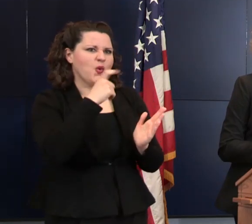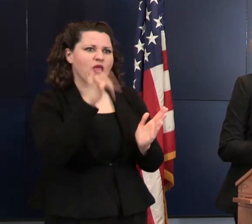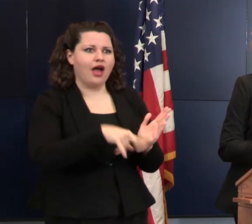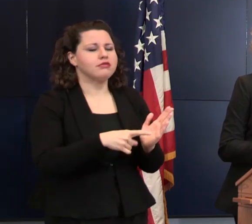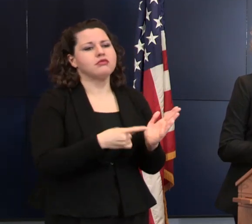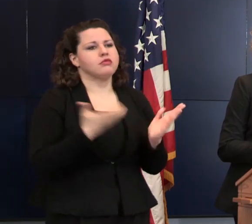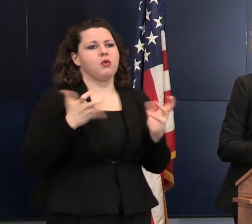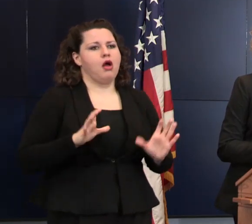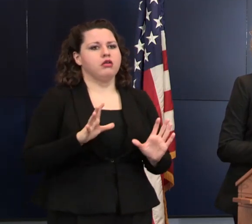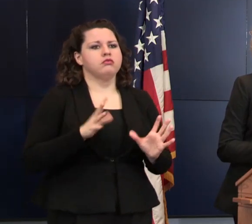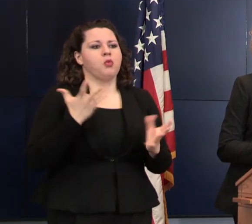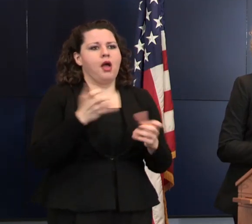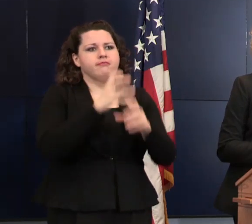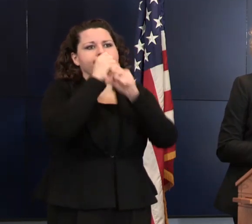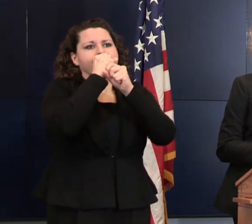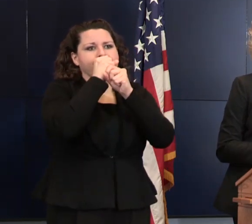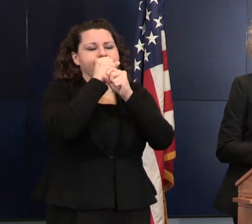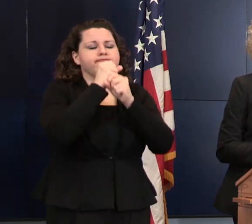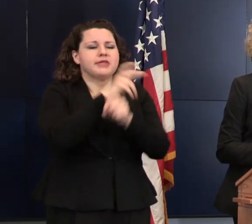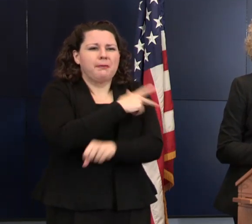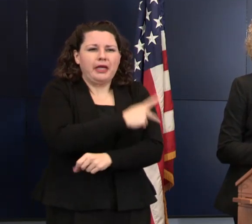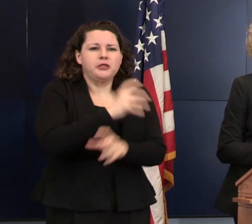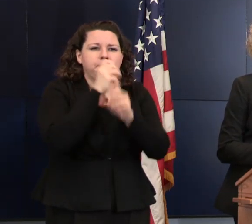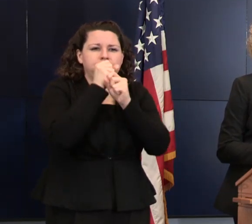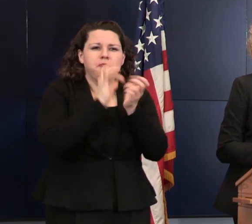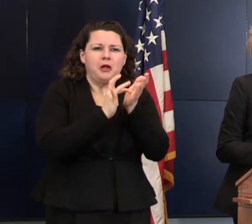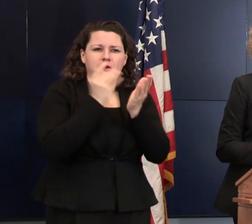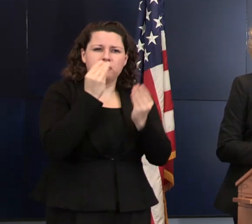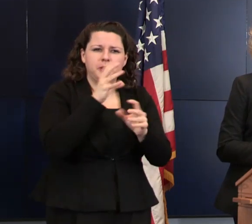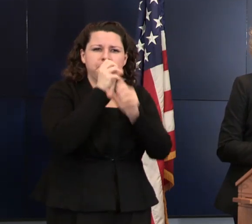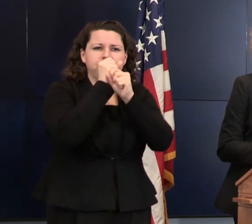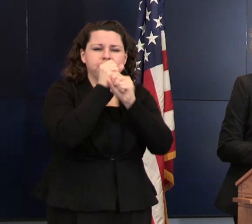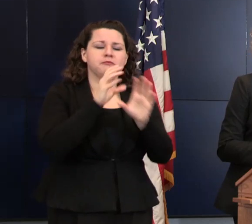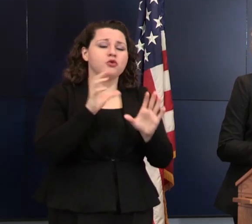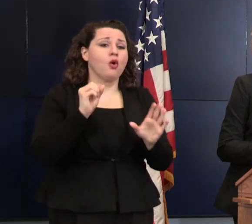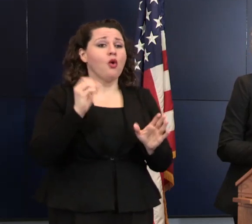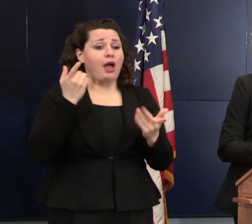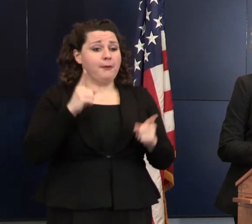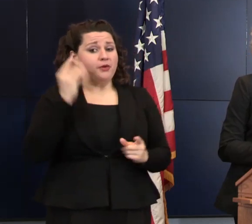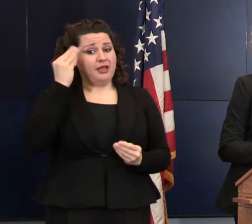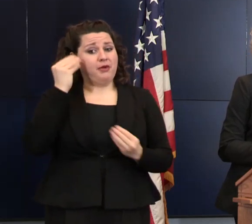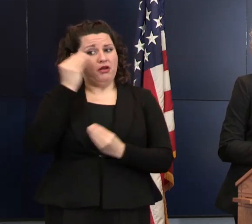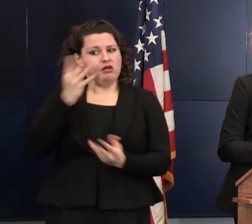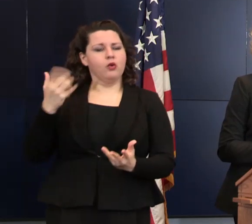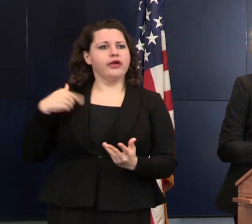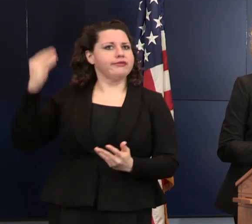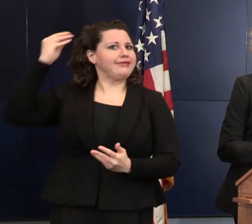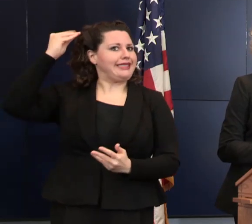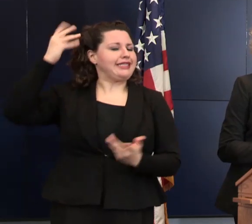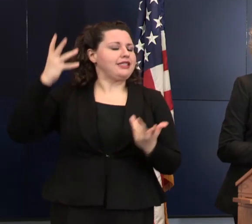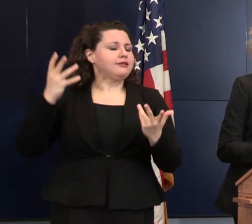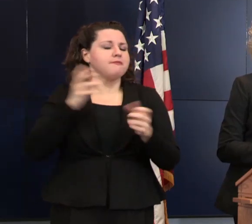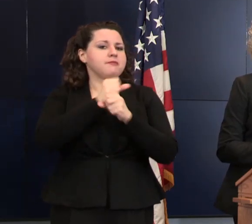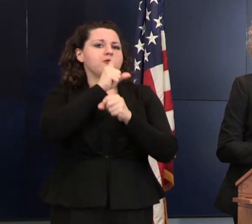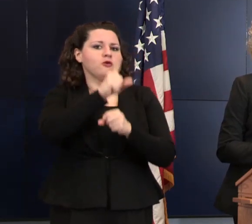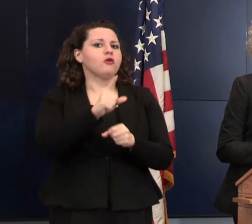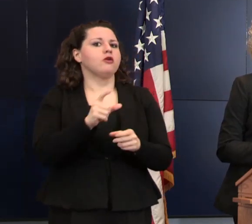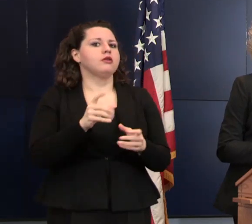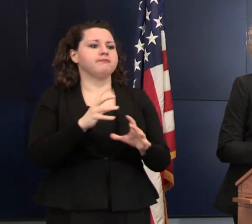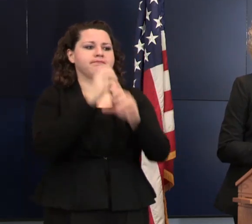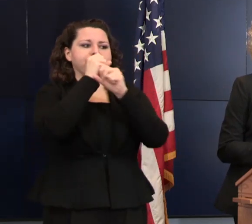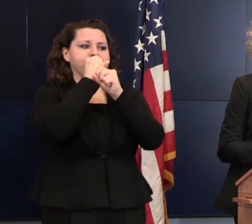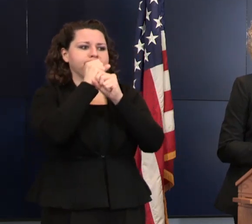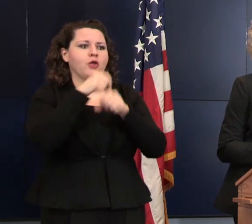confidentiality is one of our utmost concerns. And so when we're thinking about releasing data, that is always also in the back of our minds, making sure that we do that